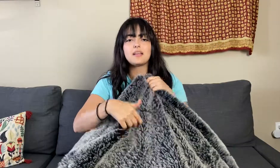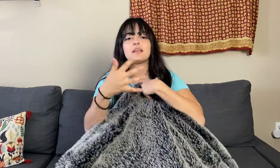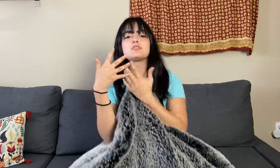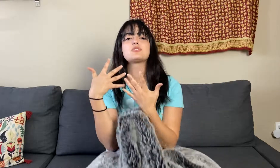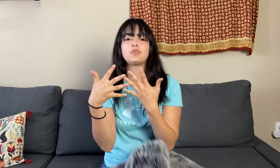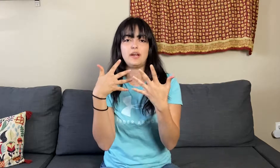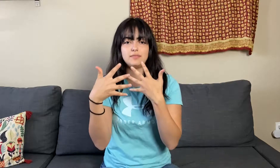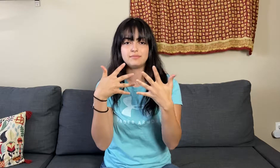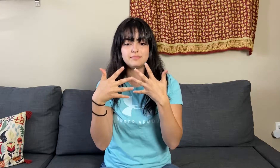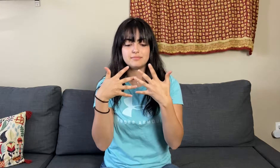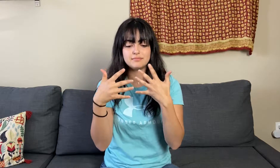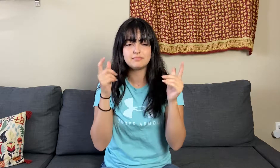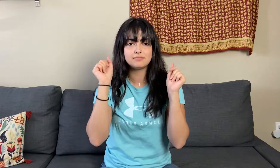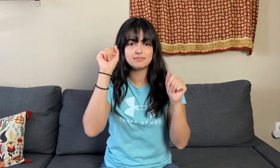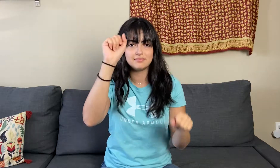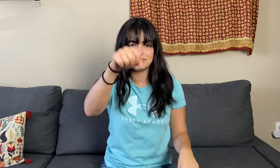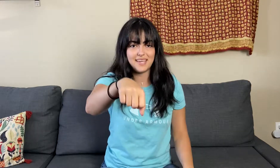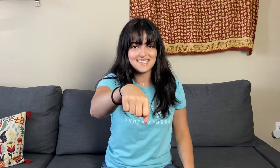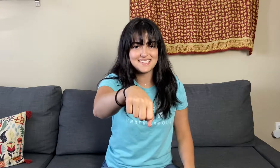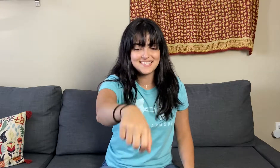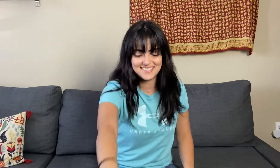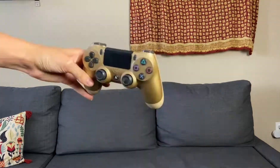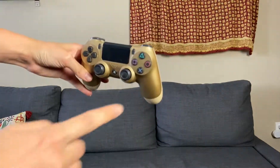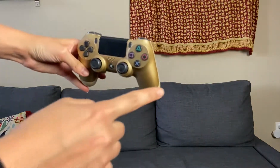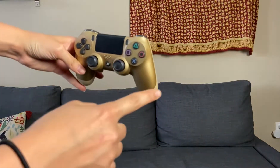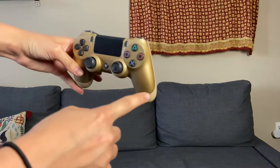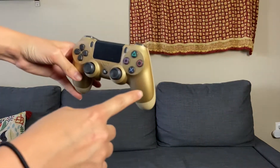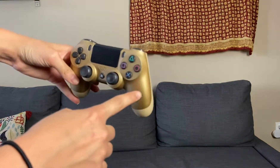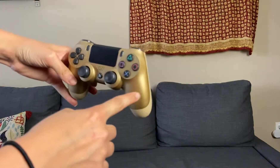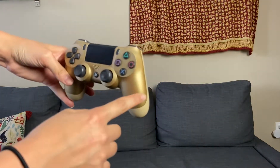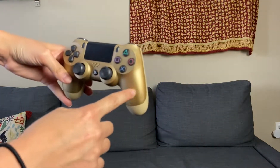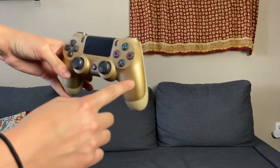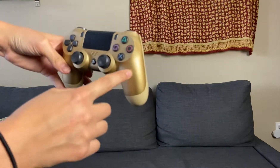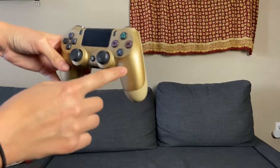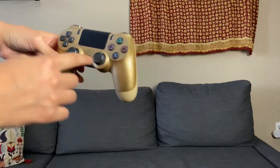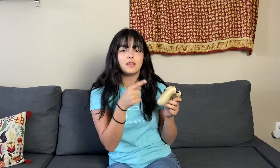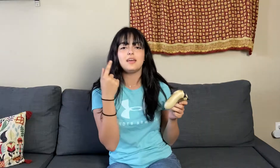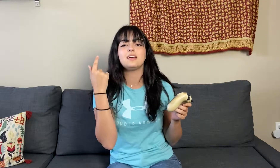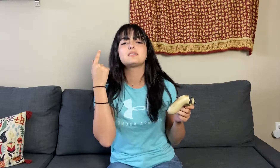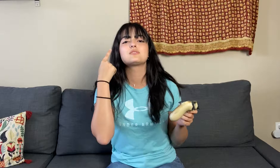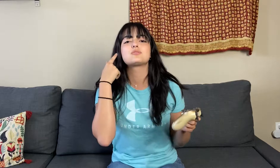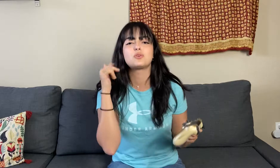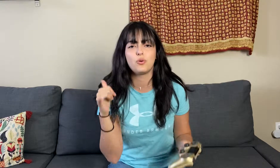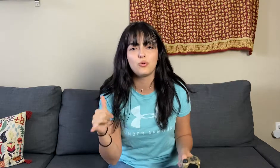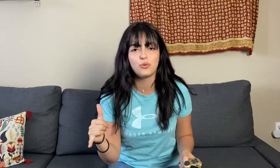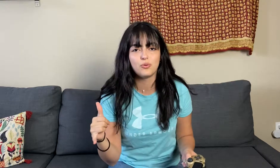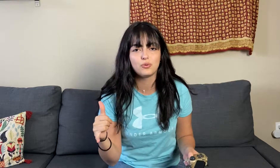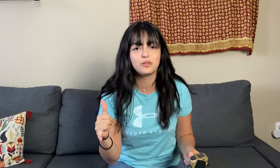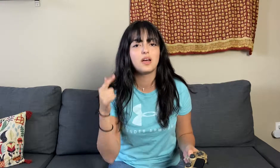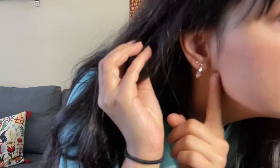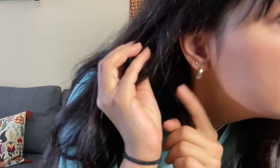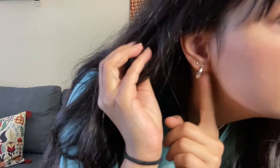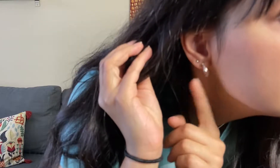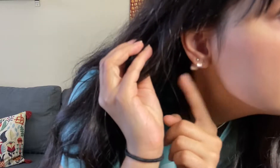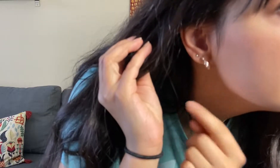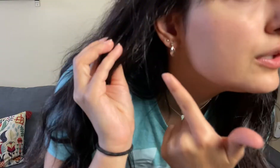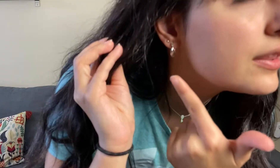It's gray. Yes. What's the color for this one? It's gold.